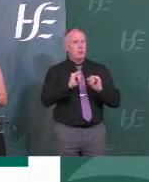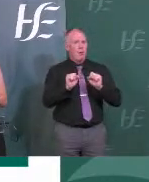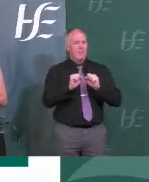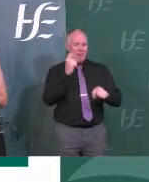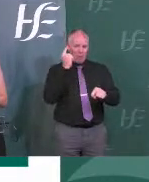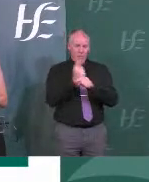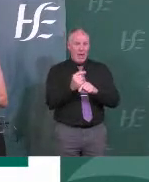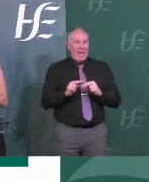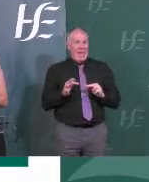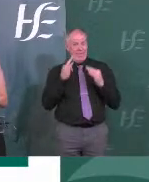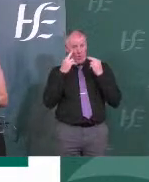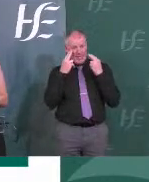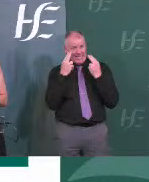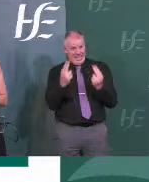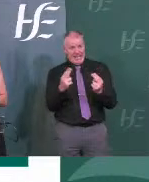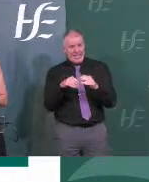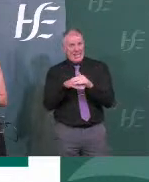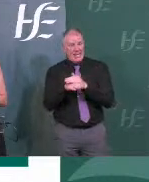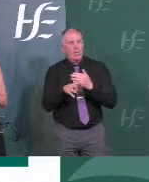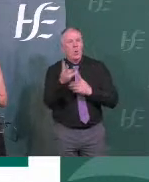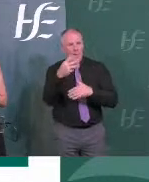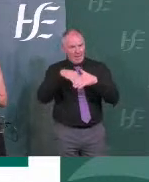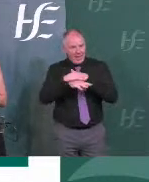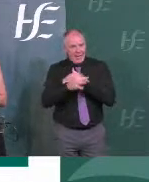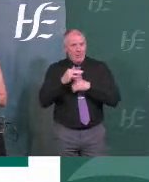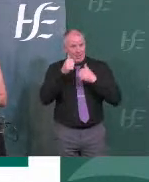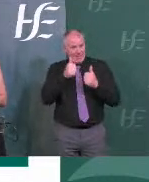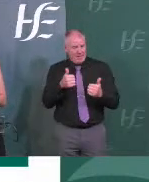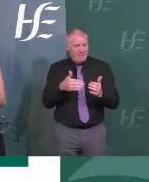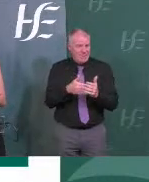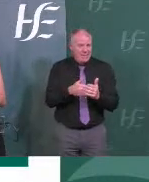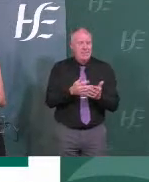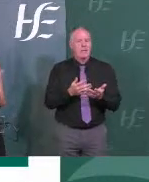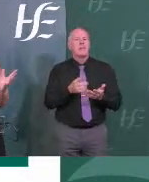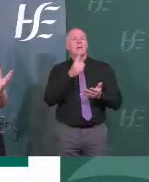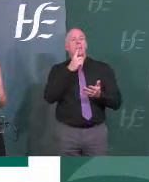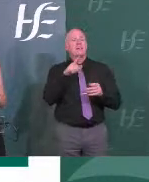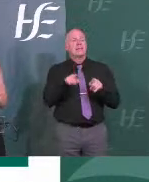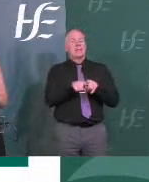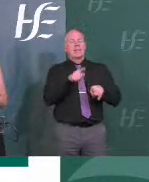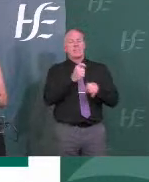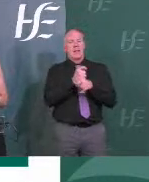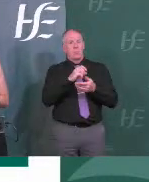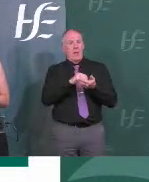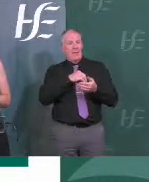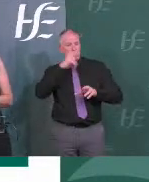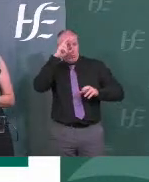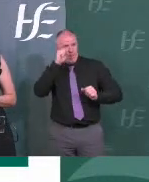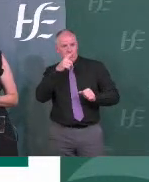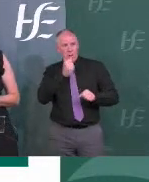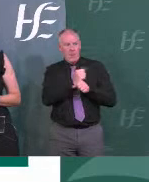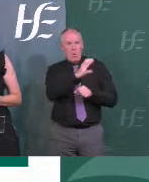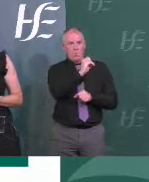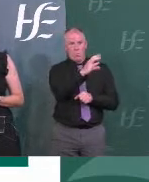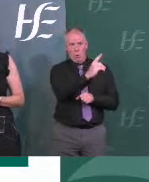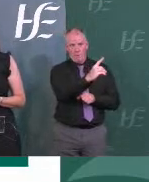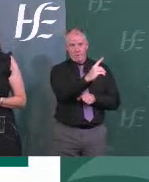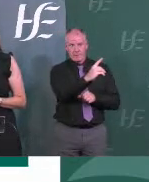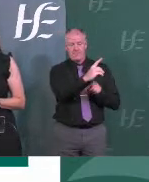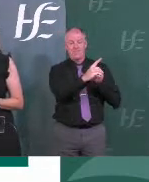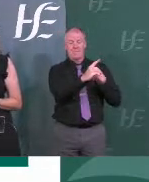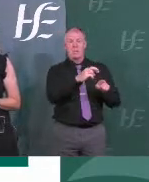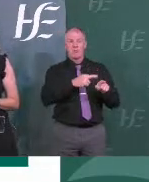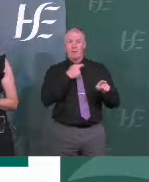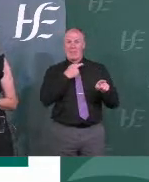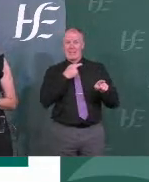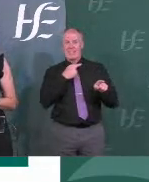for people who need to be seen. You will be seen if you attend. But just to link that, I suppose, in terms of the COVID numbers, the